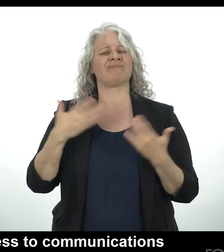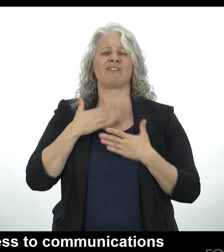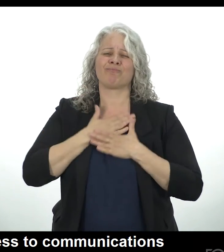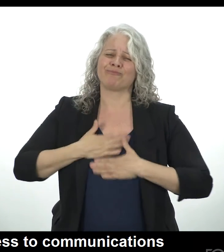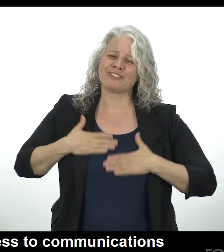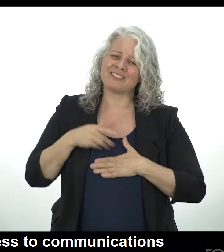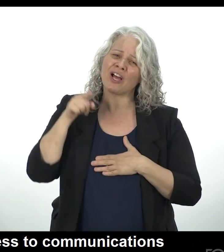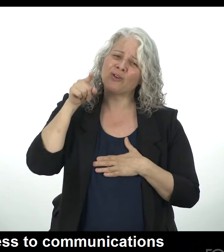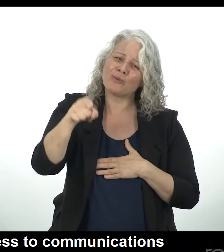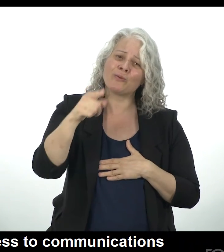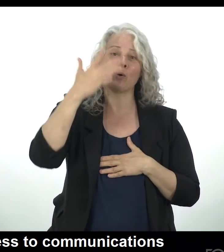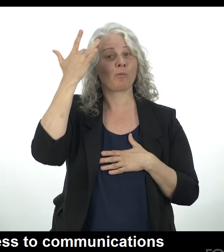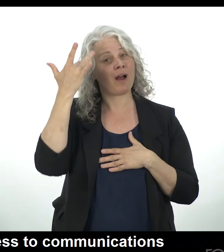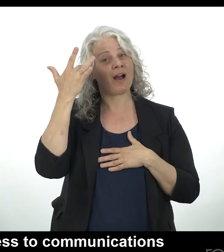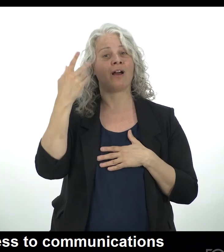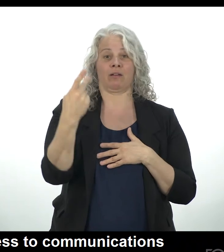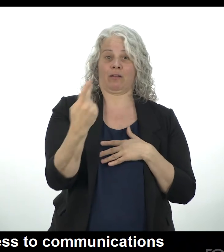improve